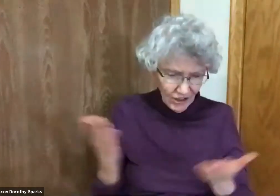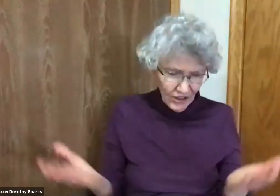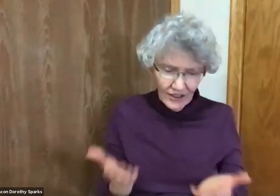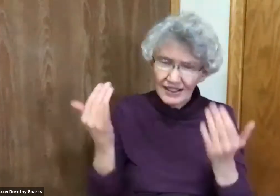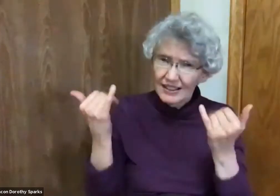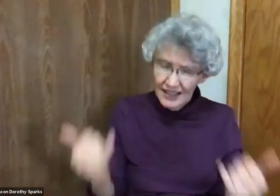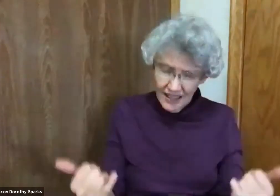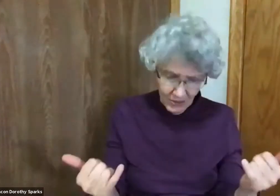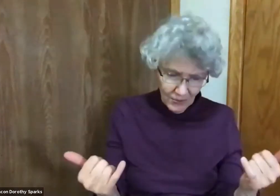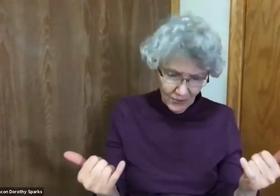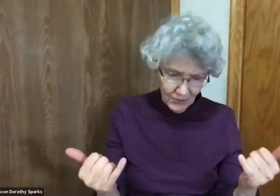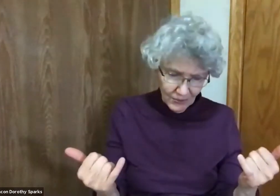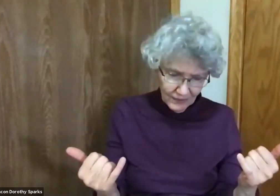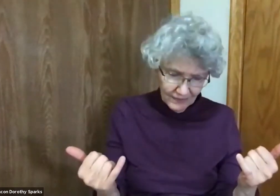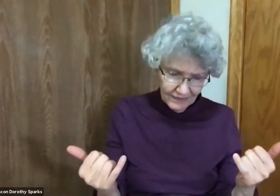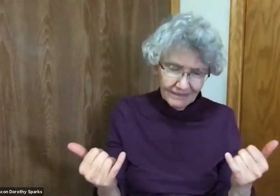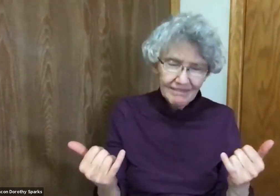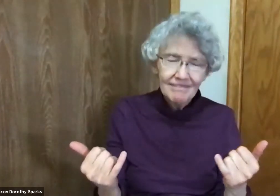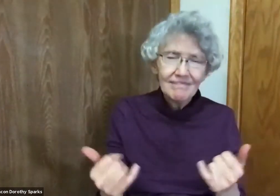Even here and now.